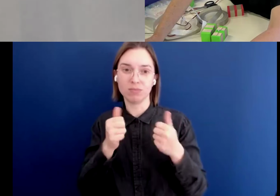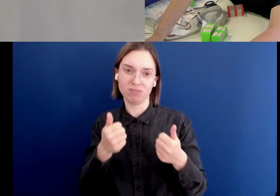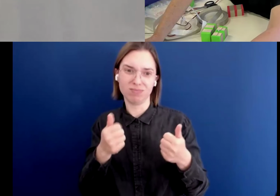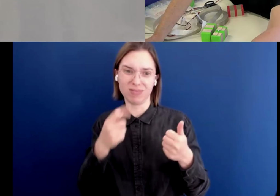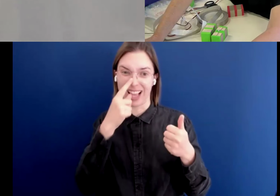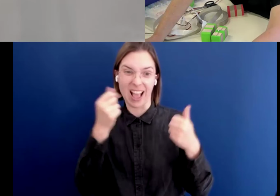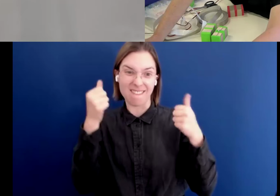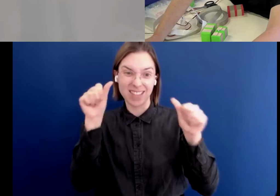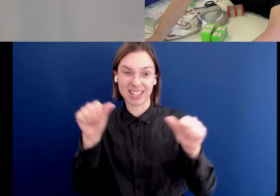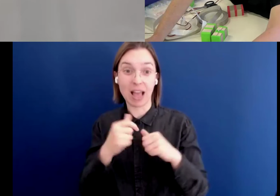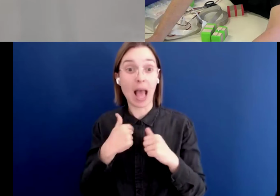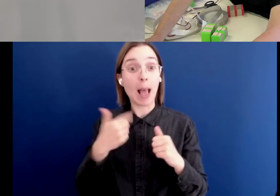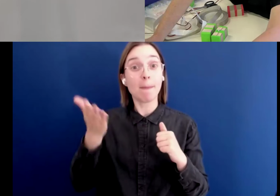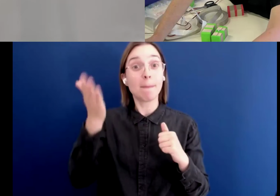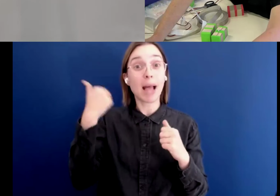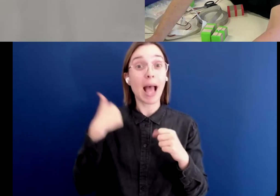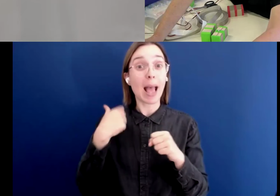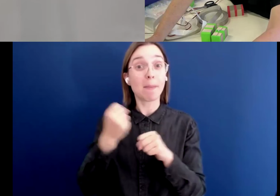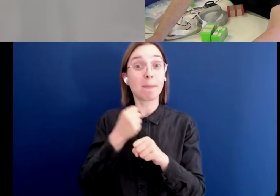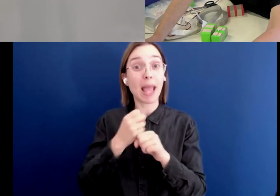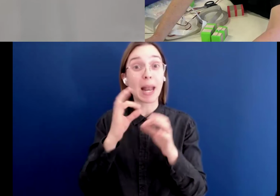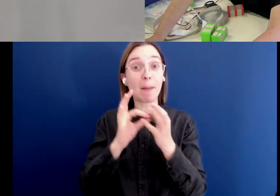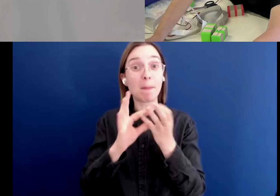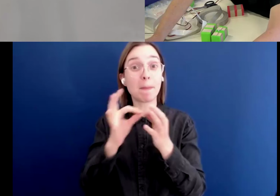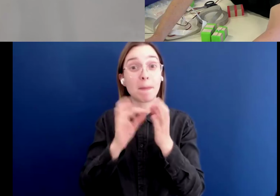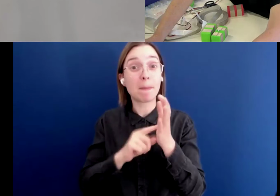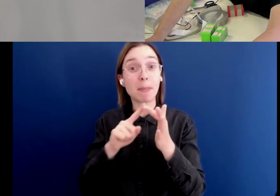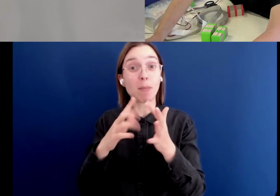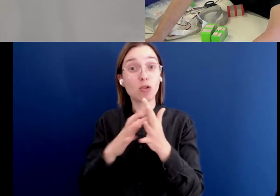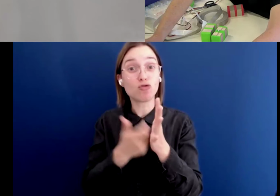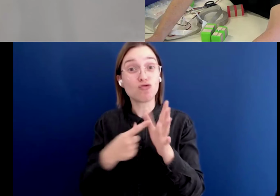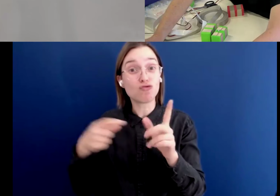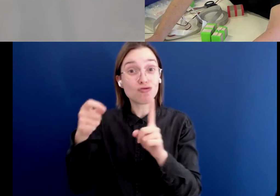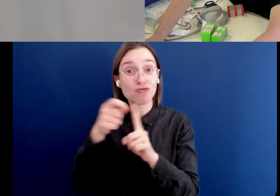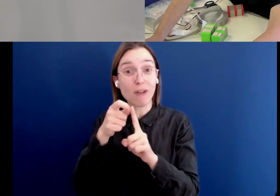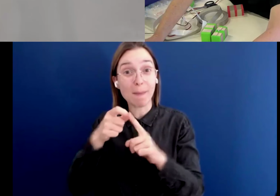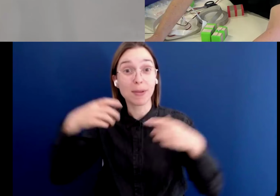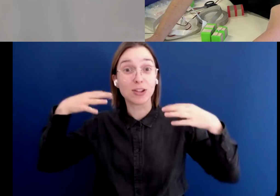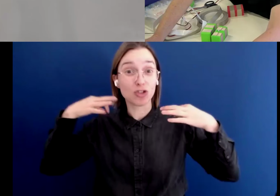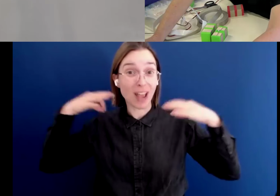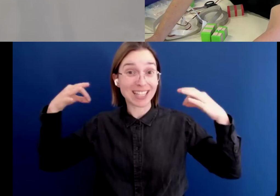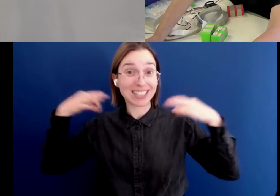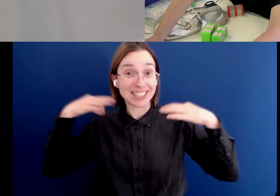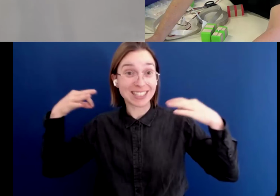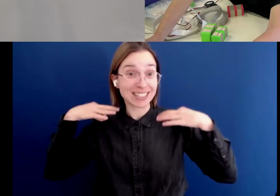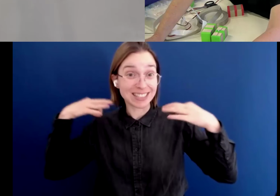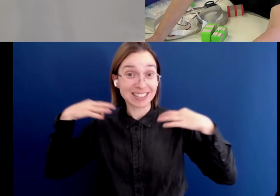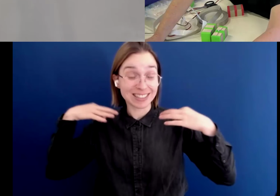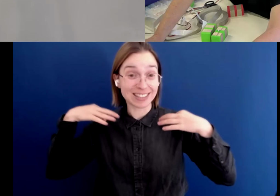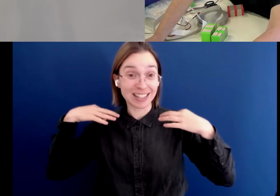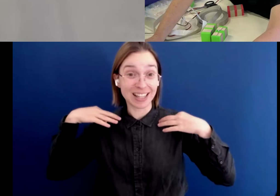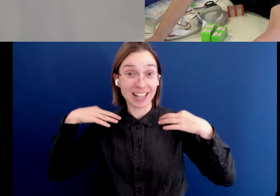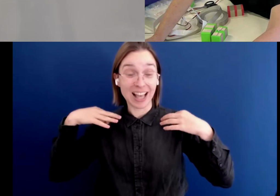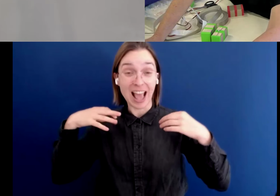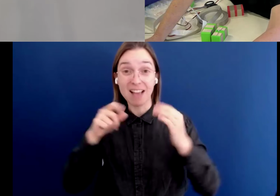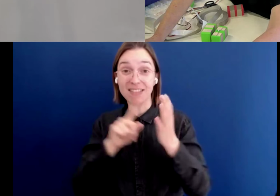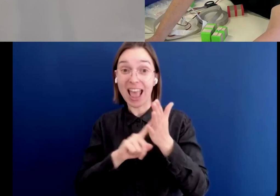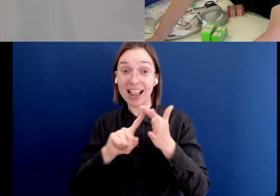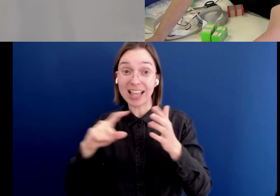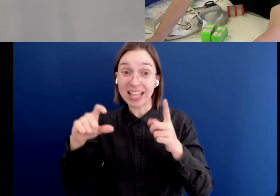TapeBlock website under the making section. And all it is, it's LEDs taped down exactly like this with bubble wrap over the top of